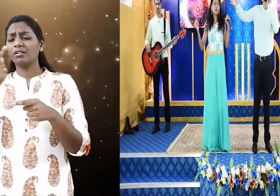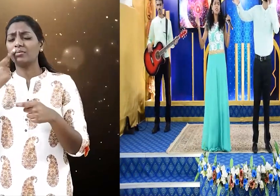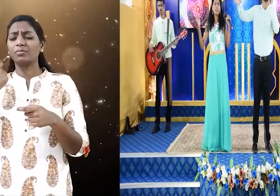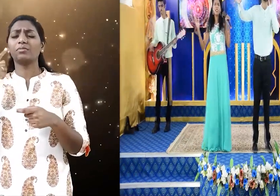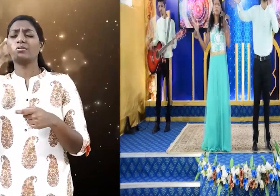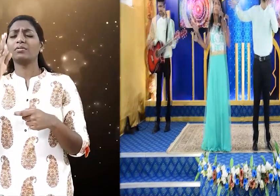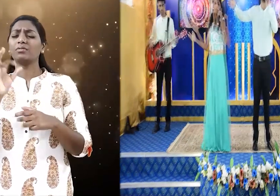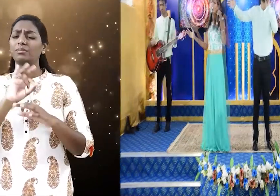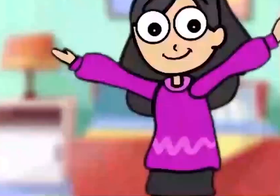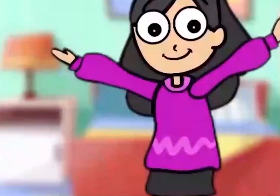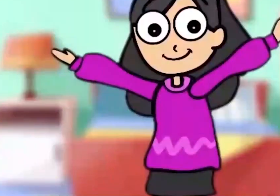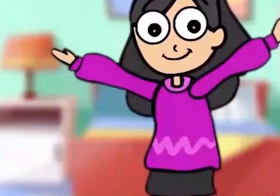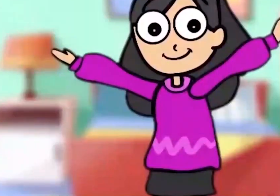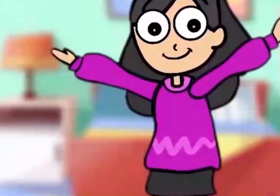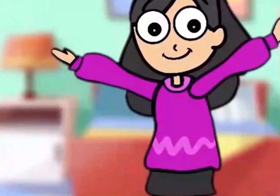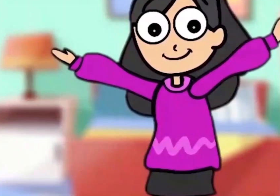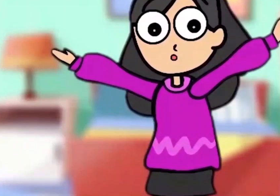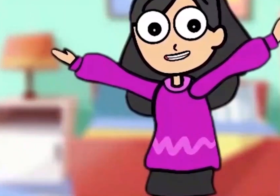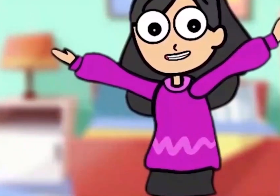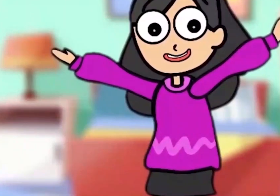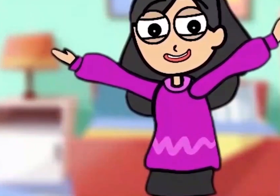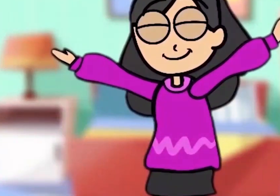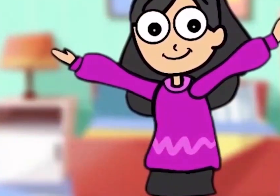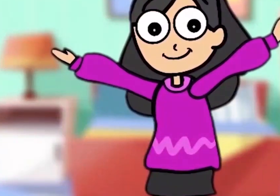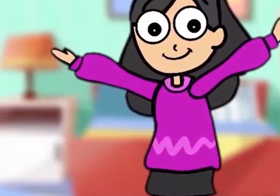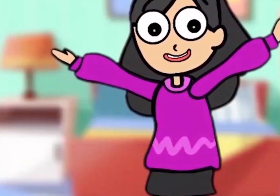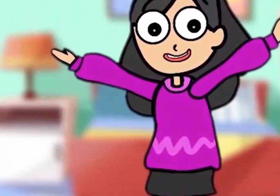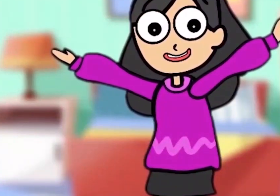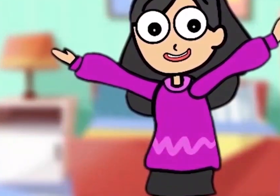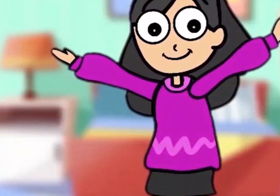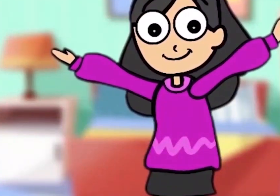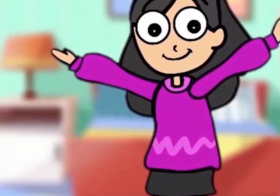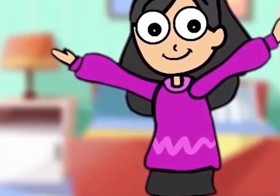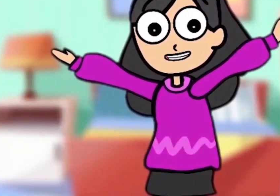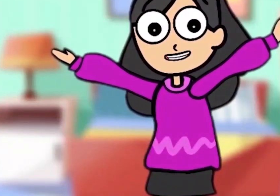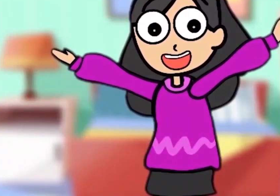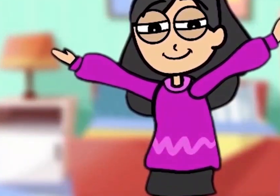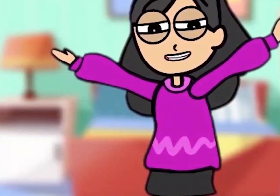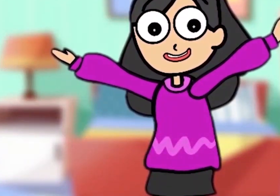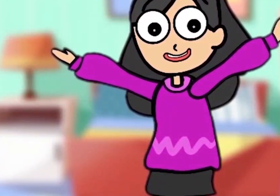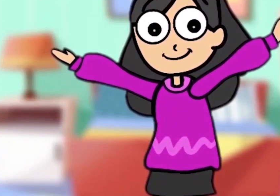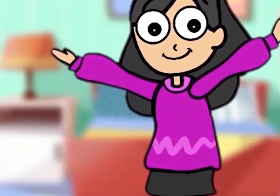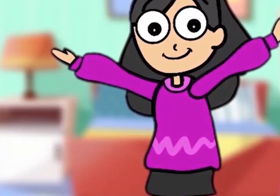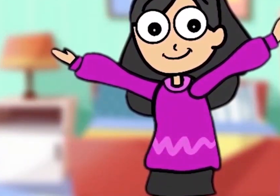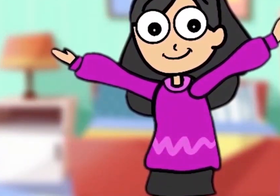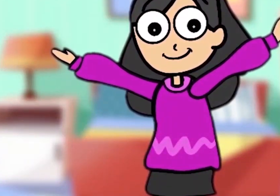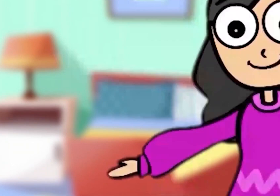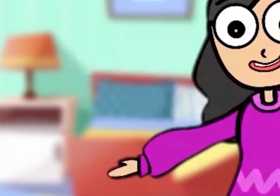Urahanda, King of Kings. It's time for Rhapsody of Realities for